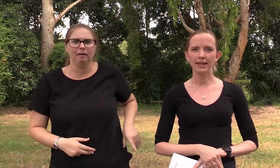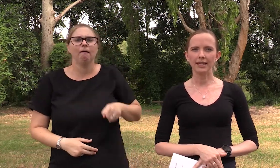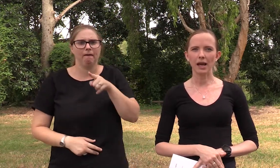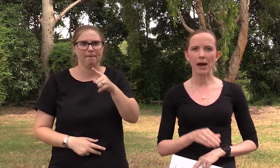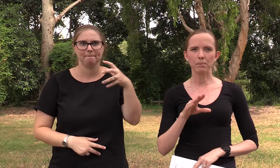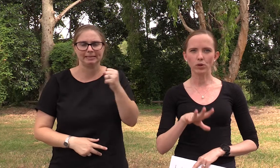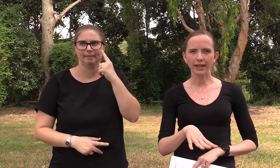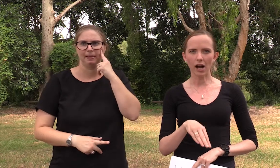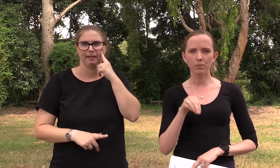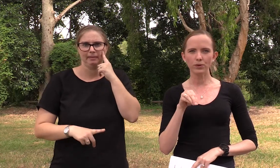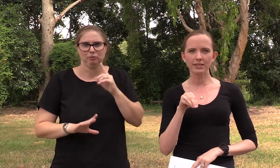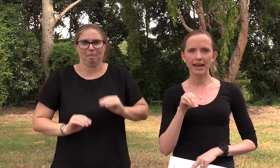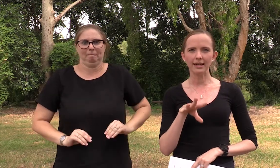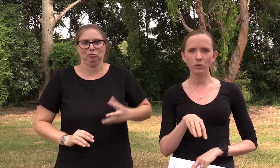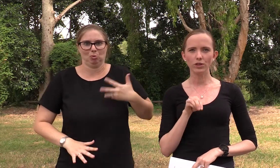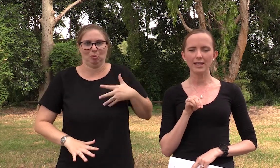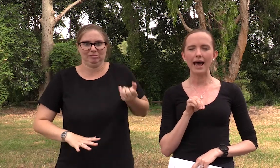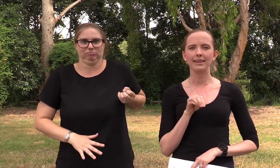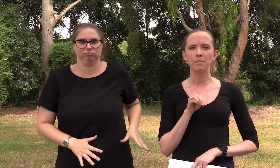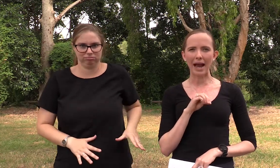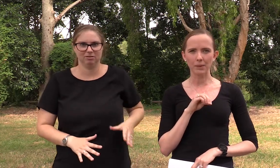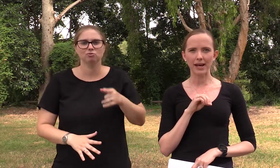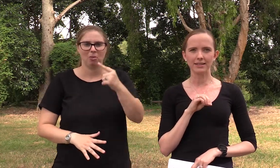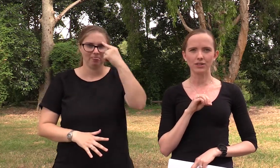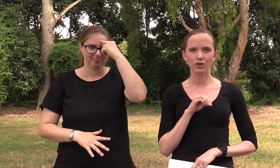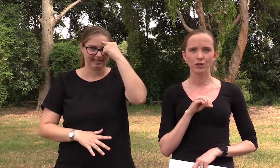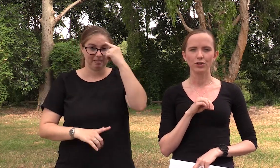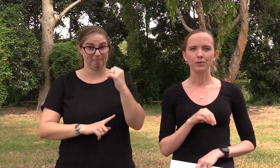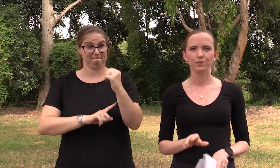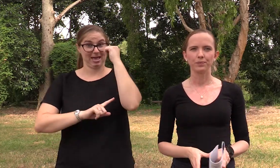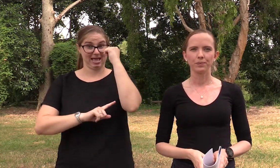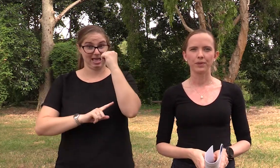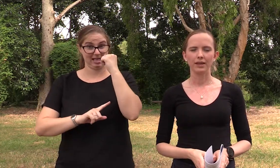should be thinking about pulling upwards and inwards at the back passage.